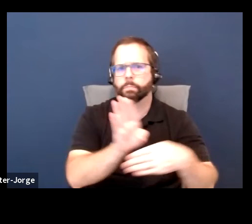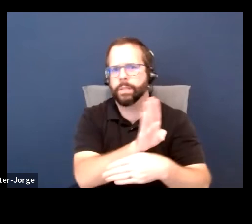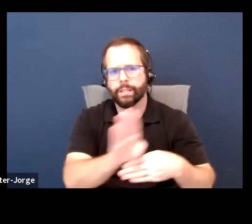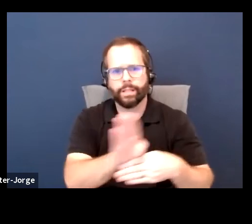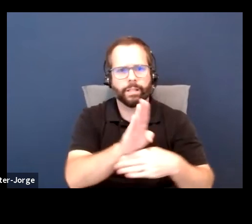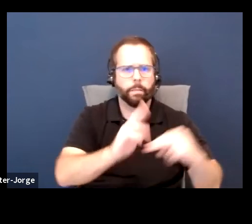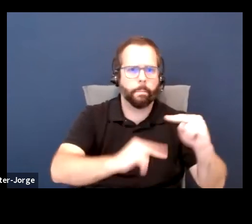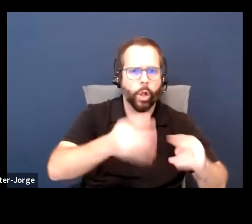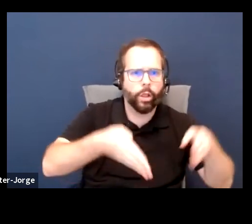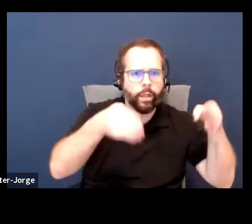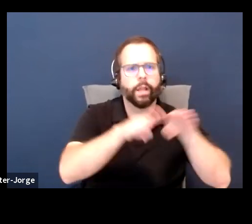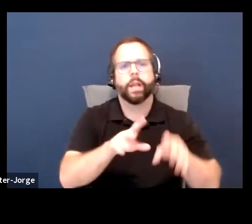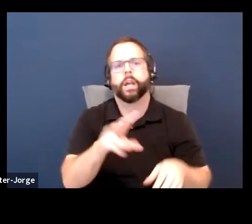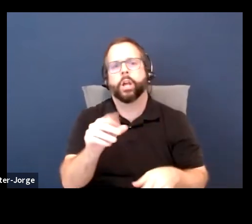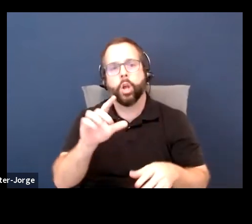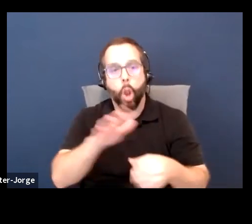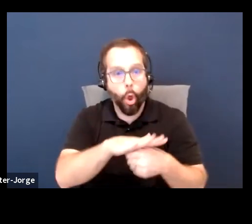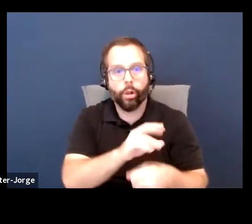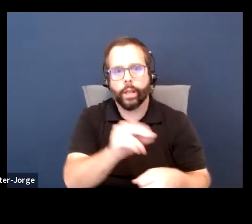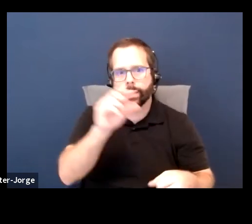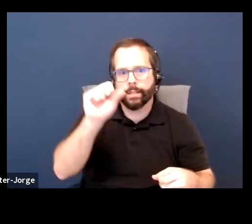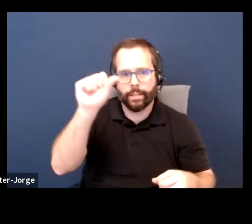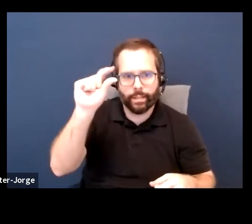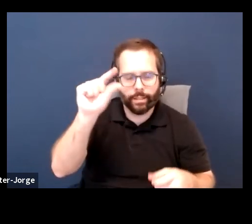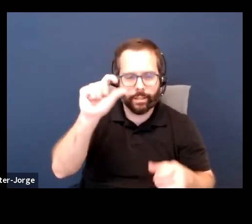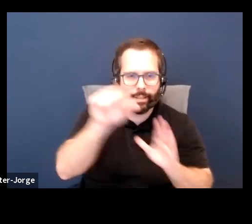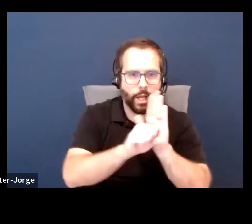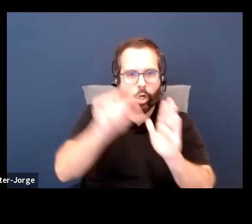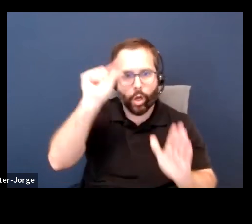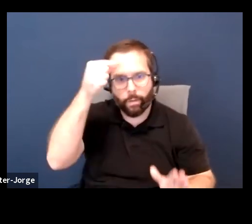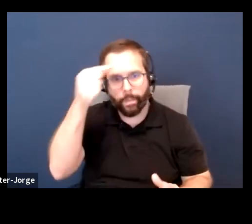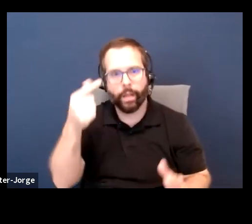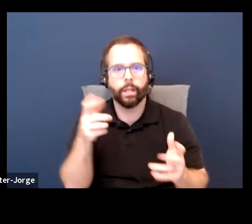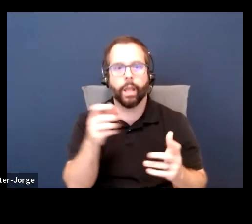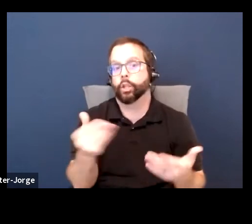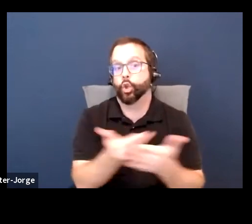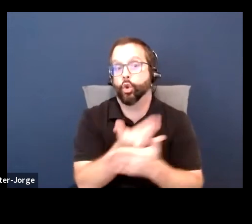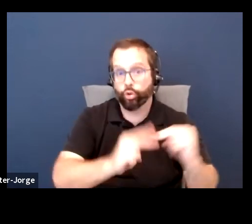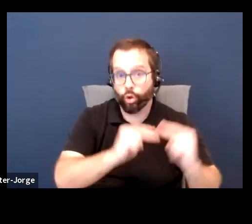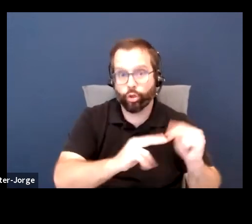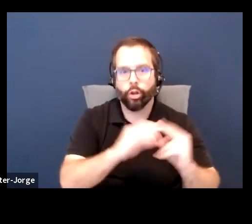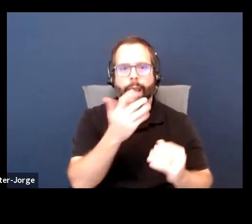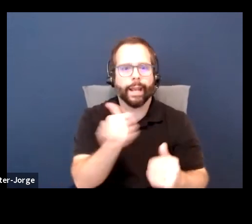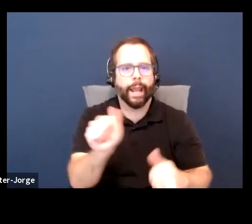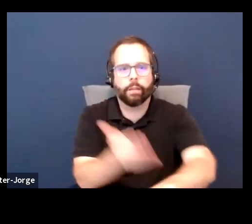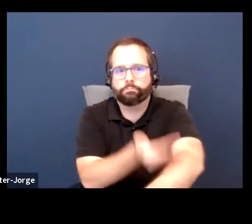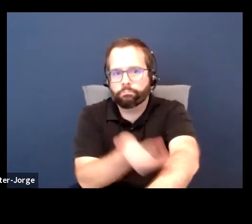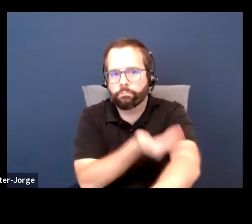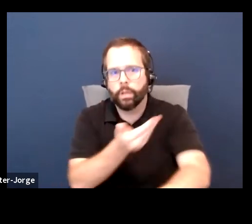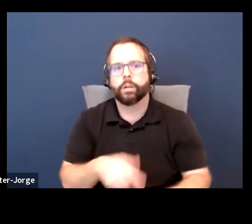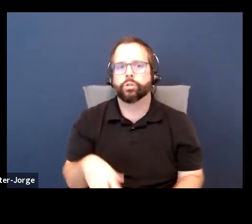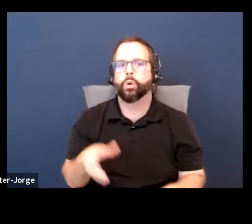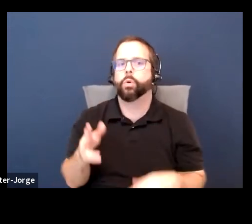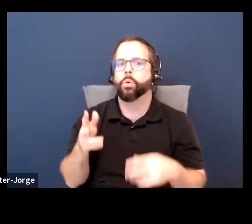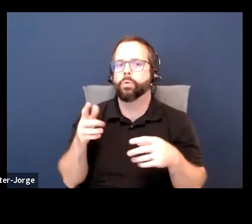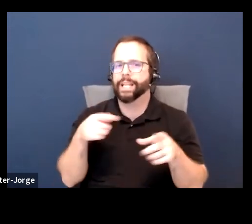government facilities in new construction, alterations, and additions. So places of public accommodation